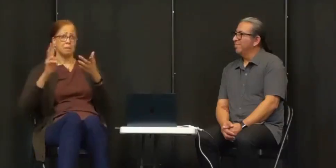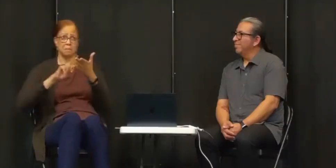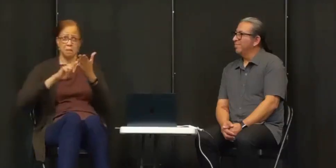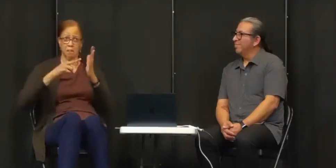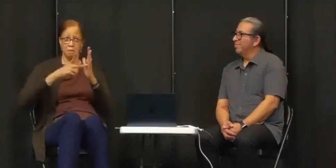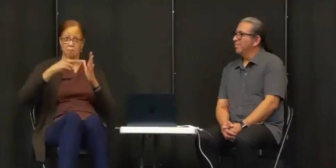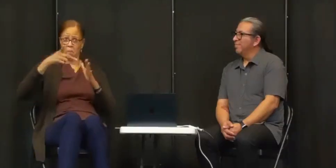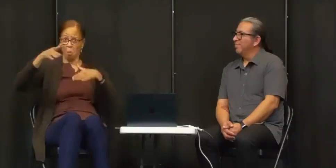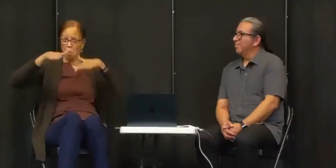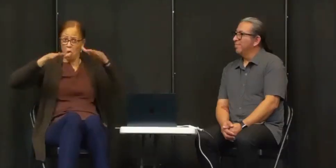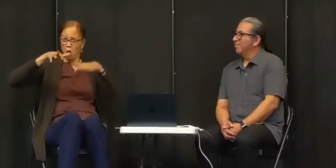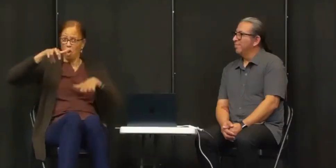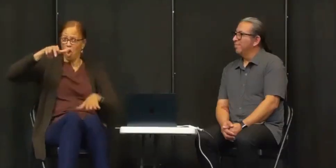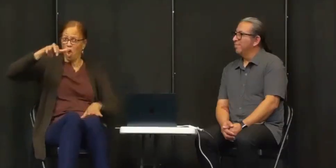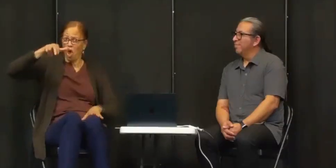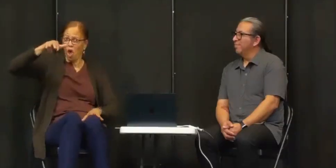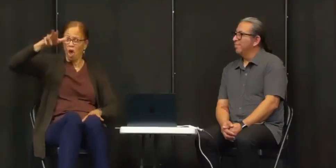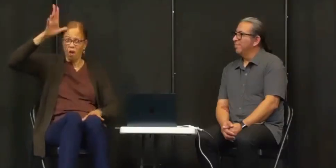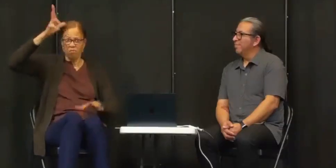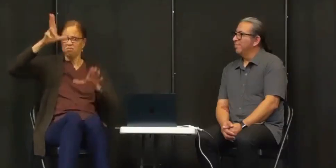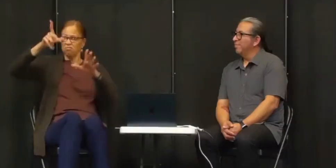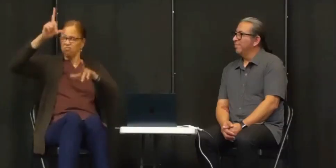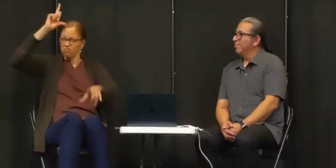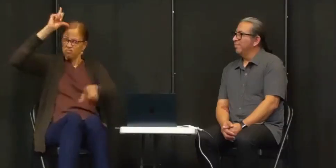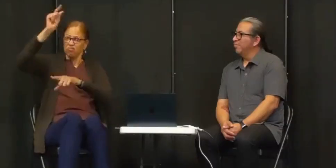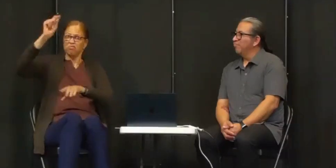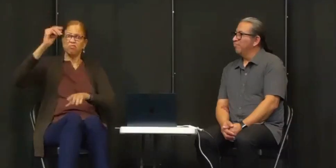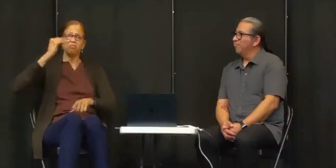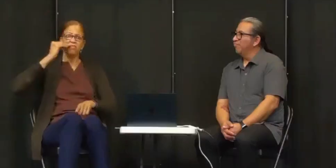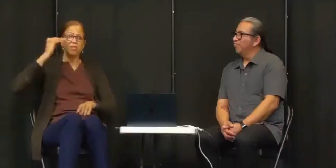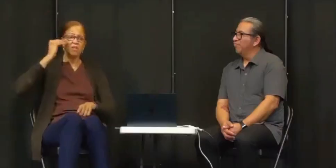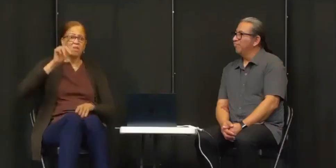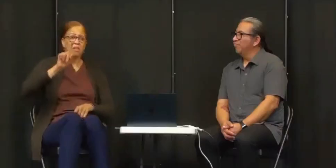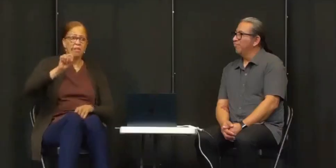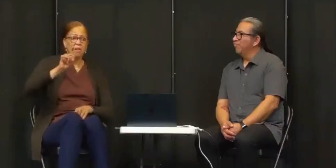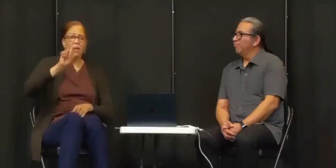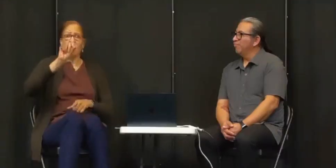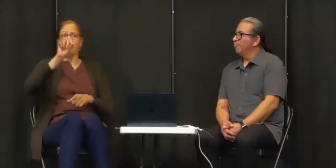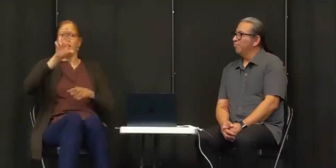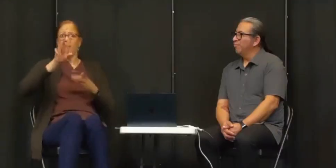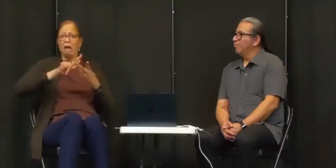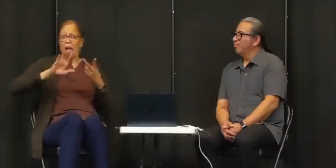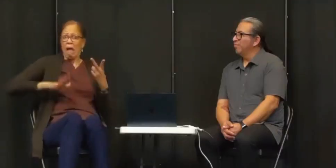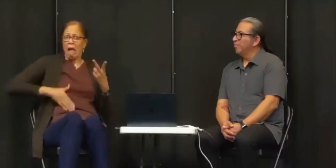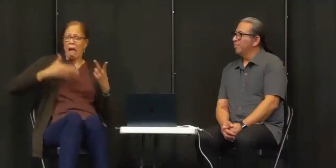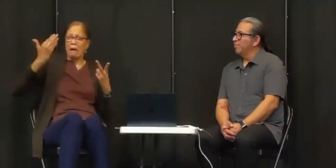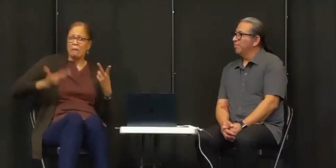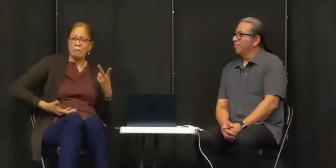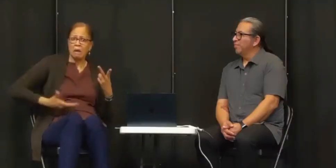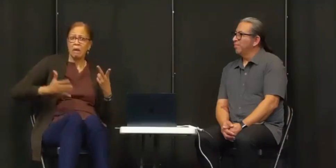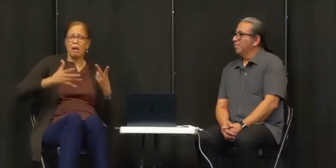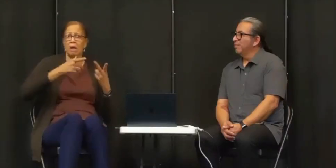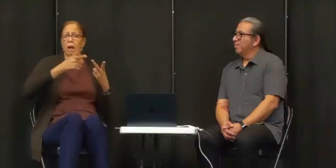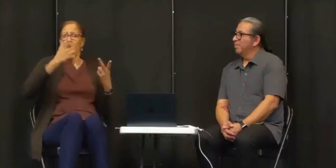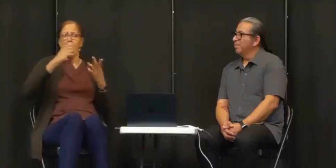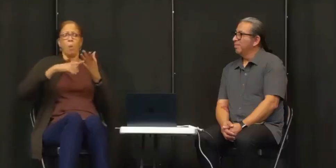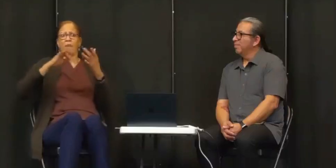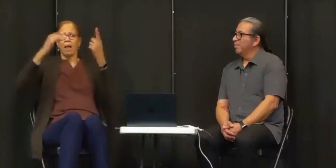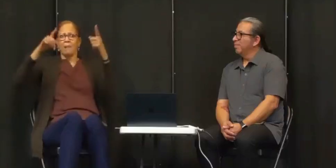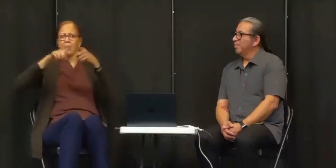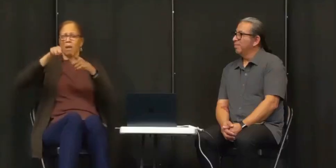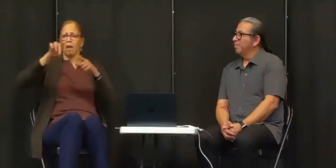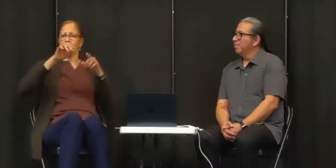half of what's really going on with you. If you say, I'm gonna go, they think, is she walking home? Is she